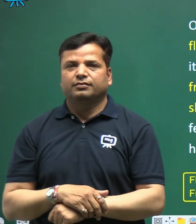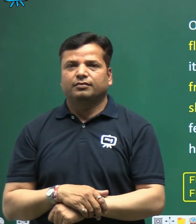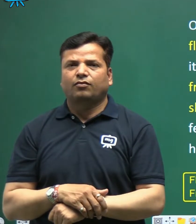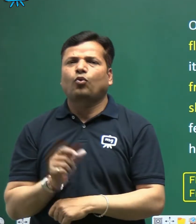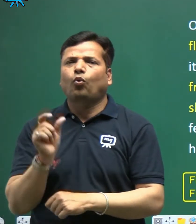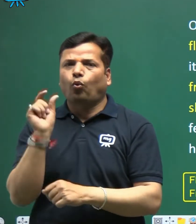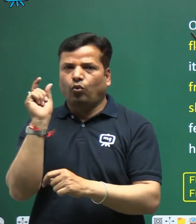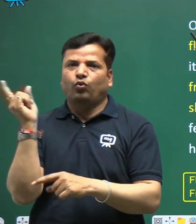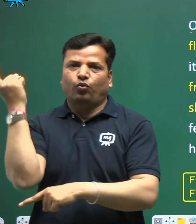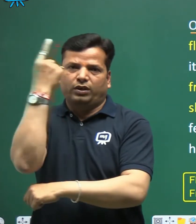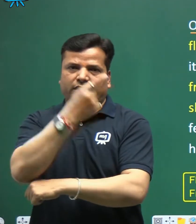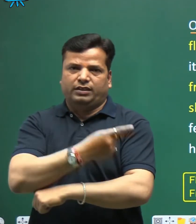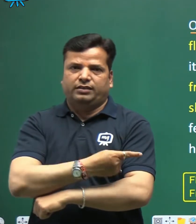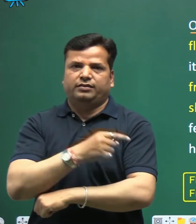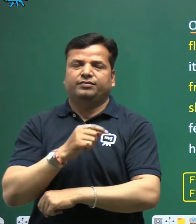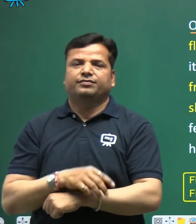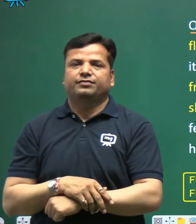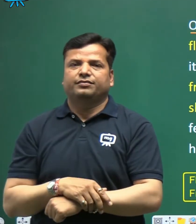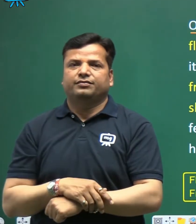One day,